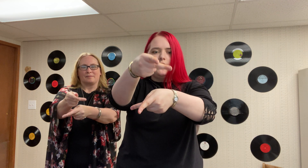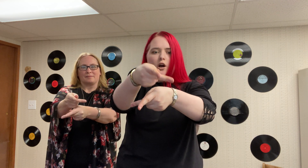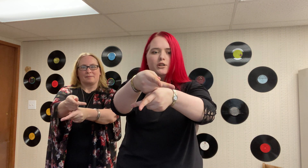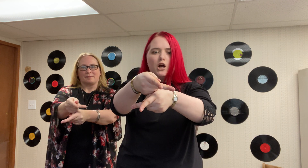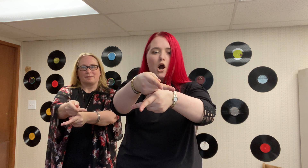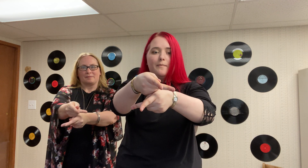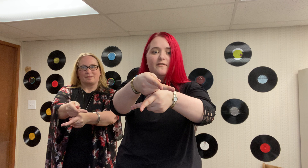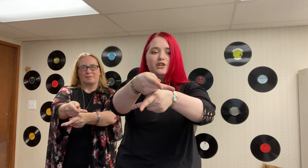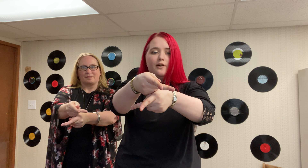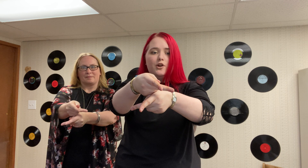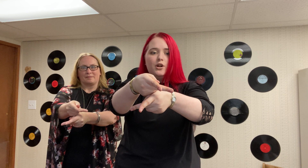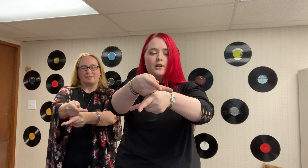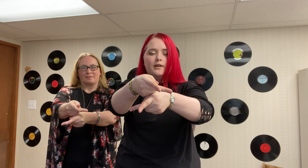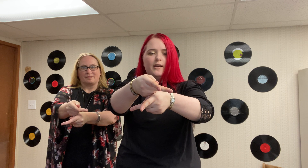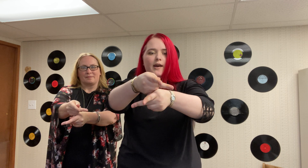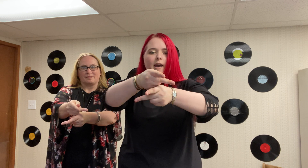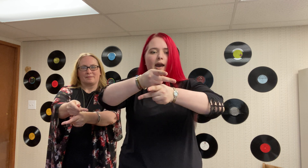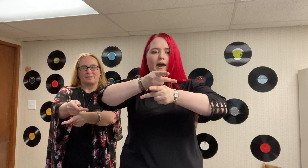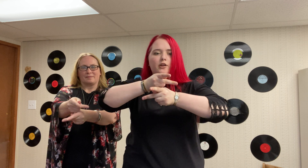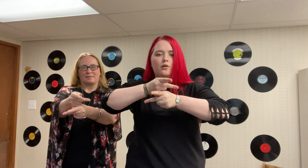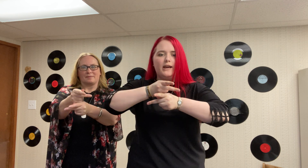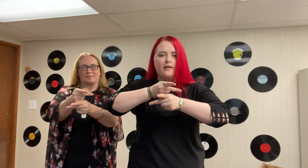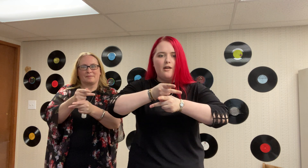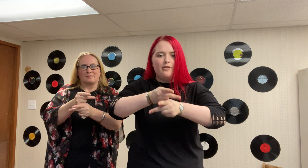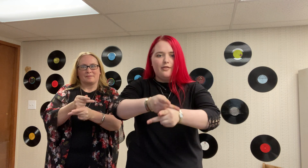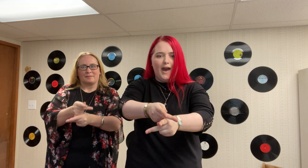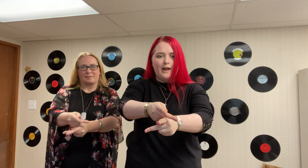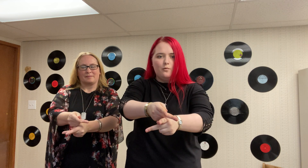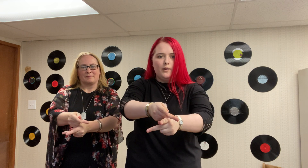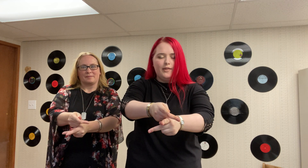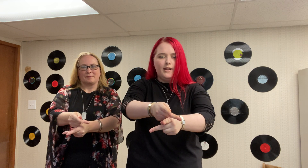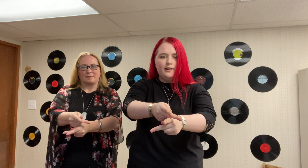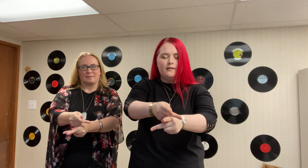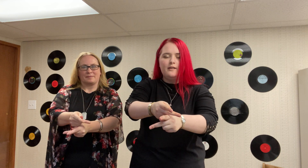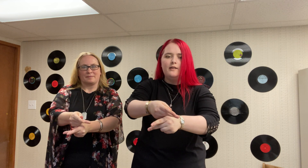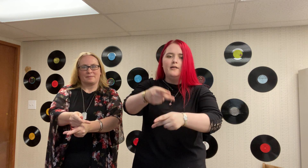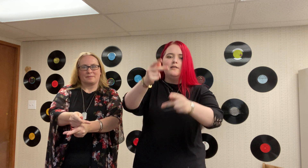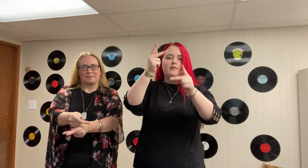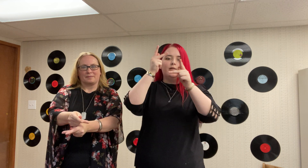on top of each other and go like that with it. So it's